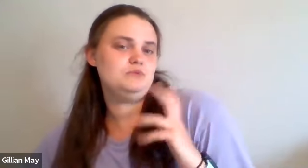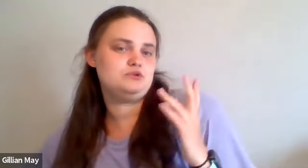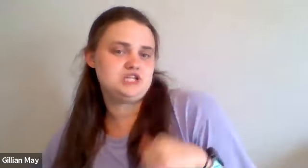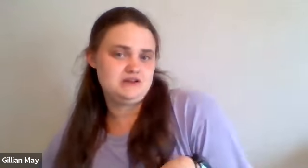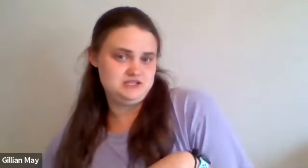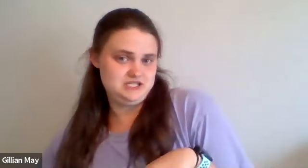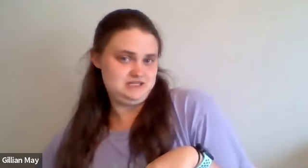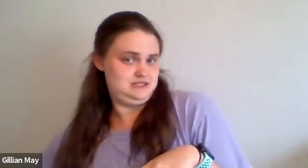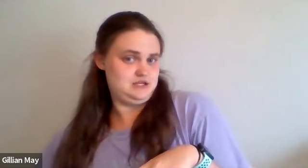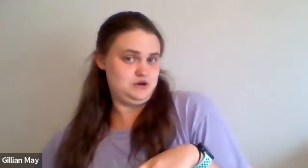more challenges. So.